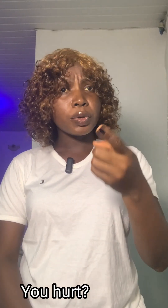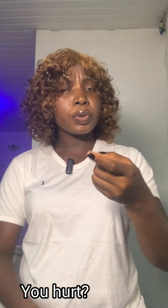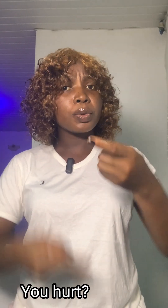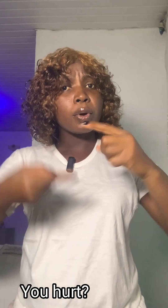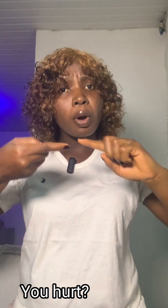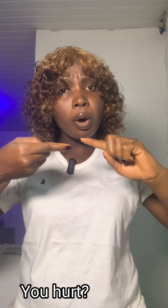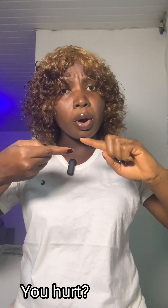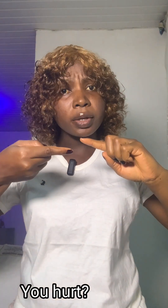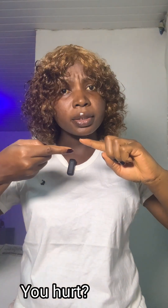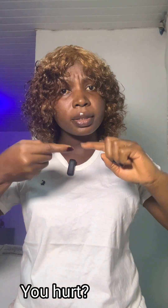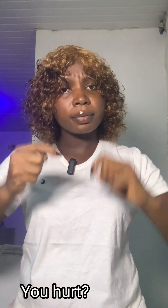You hurt?